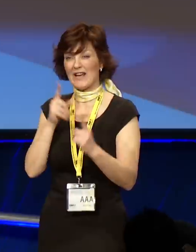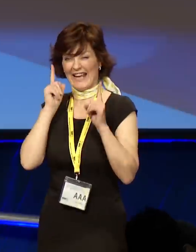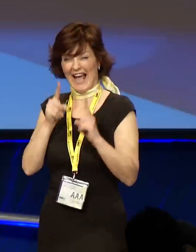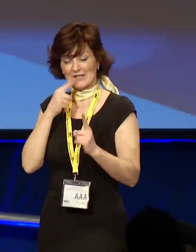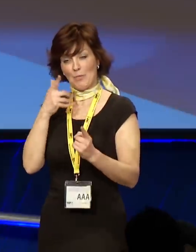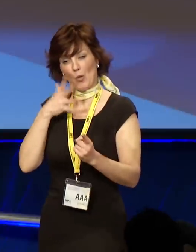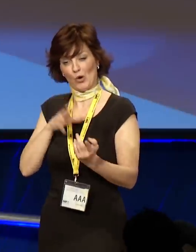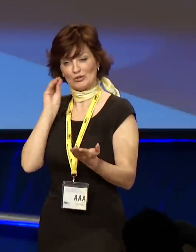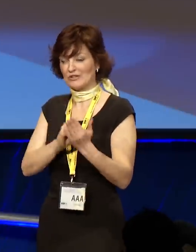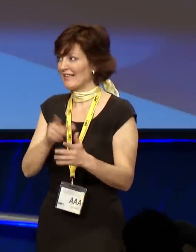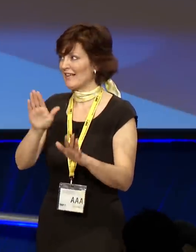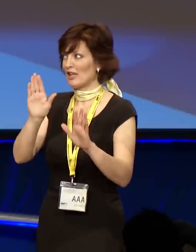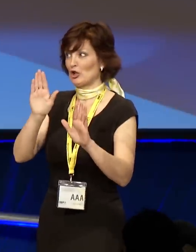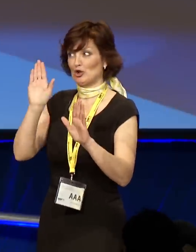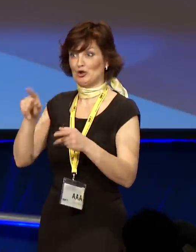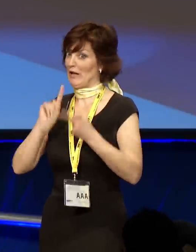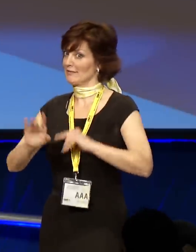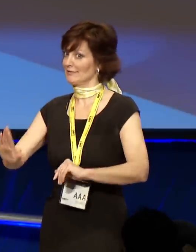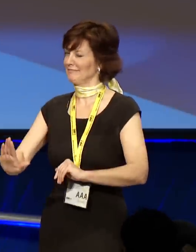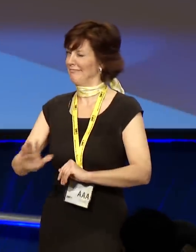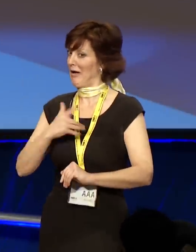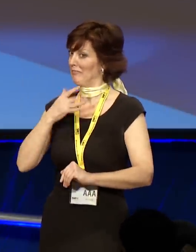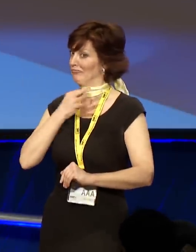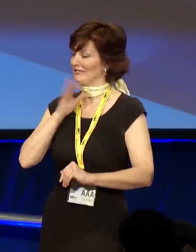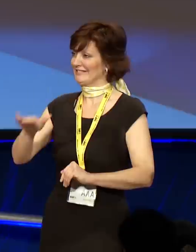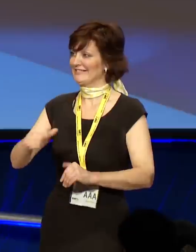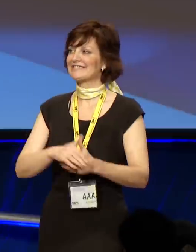I'm not sure you should have tempted him with that, but never mind.